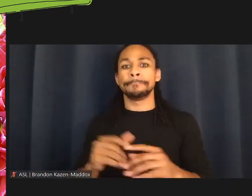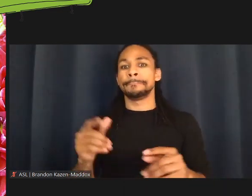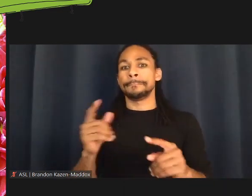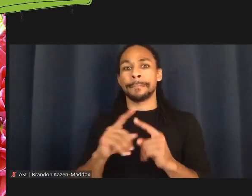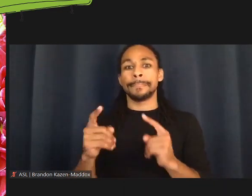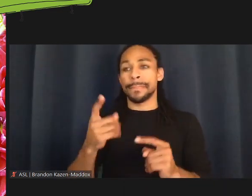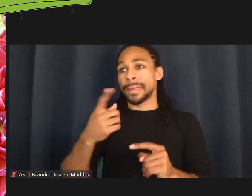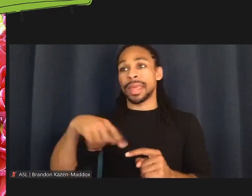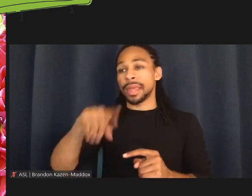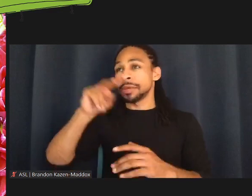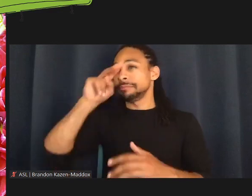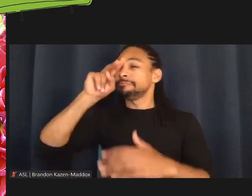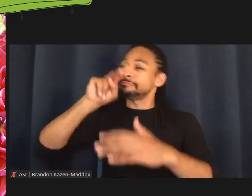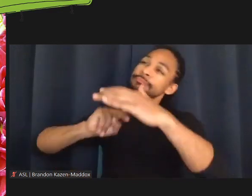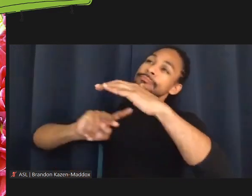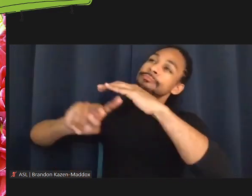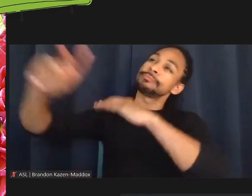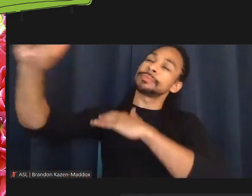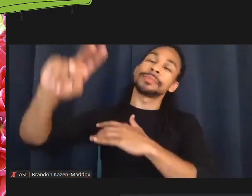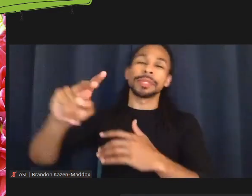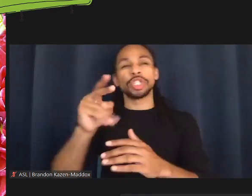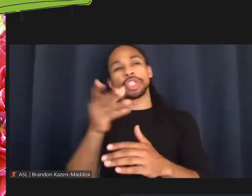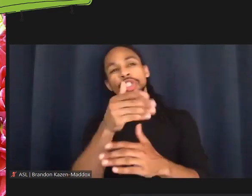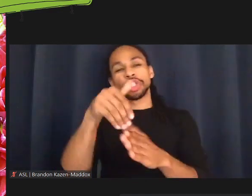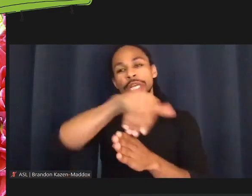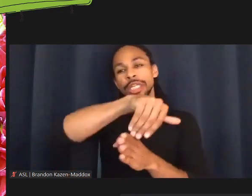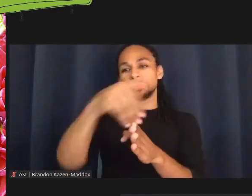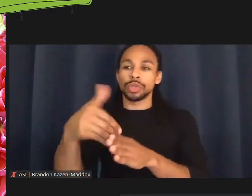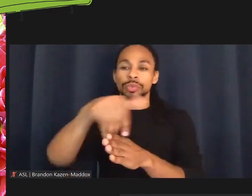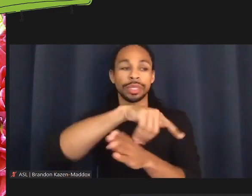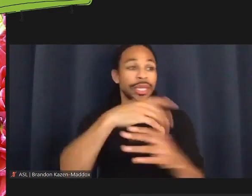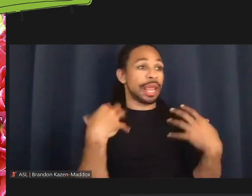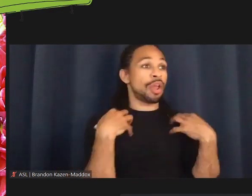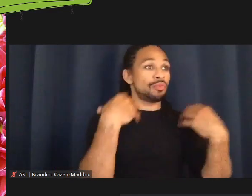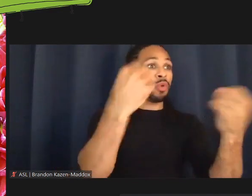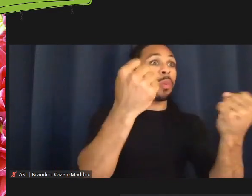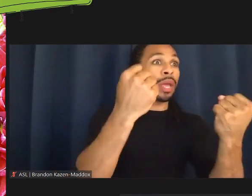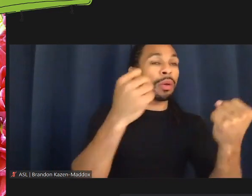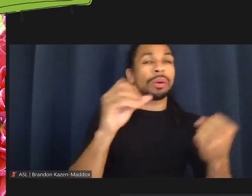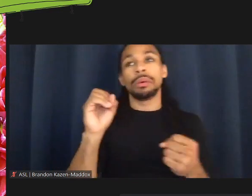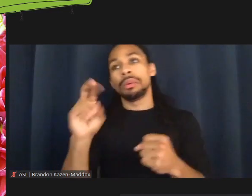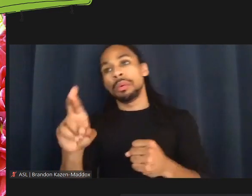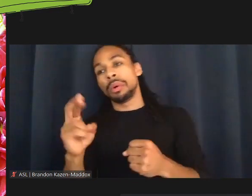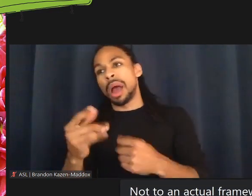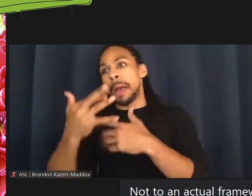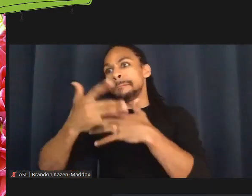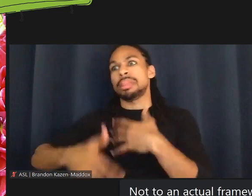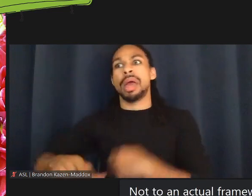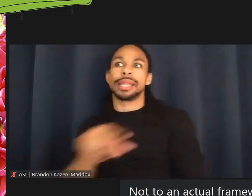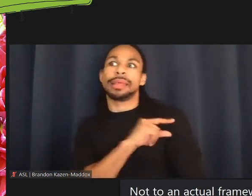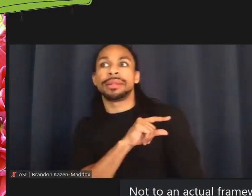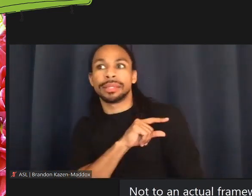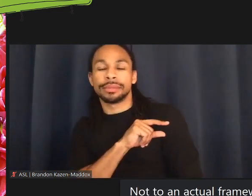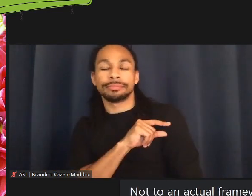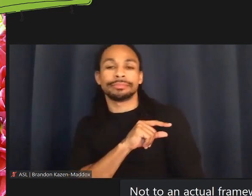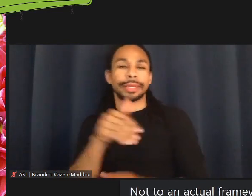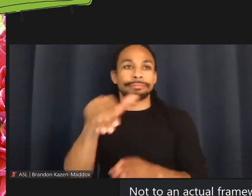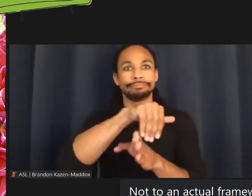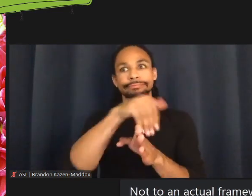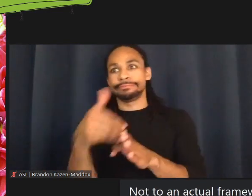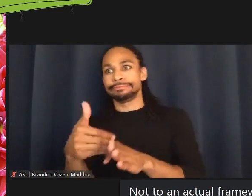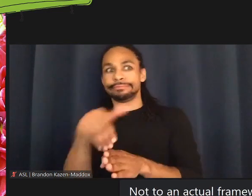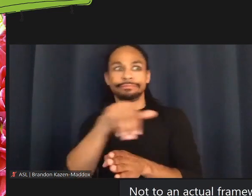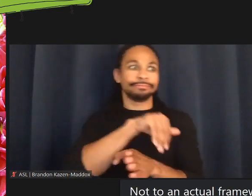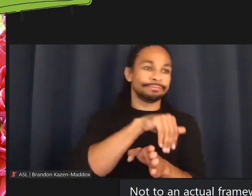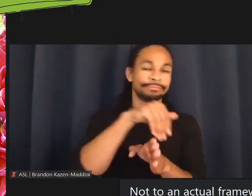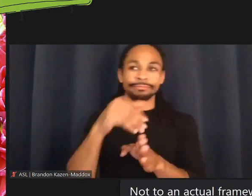we vacillated between two modes, heroic or blood guilty. I spent the entirety of my teens aggravating neighbors and searching news